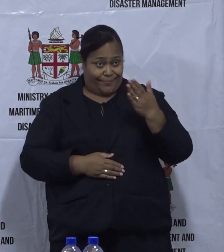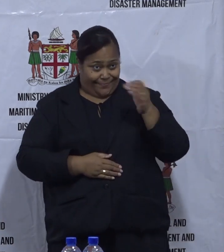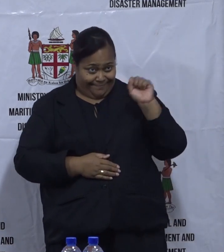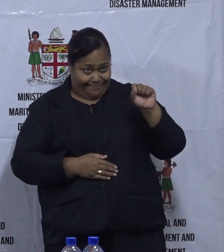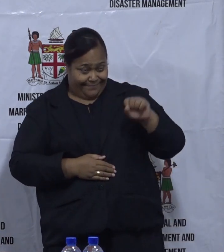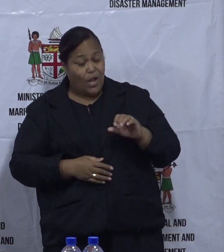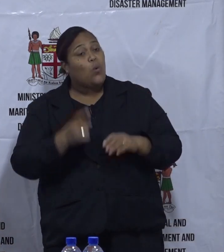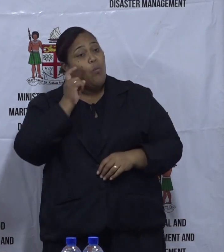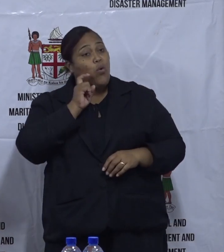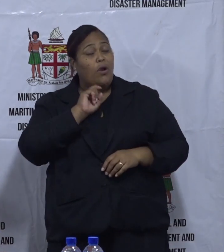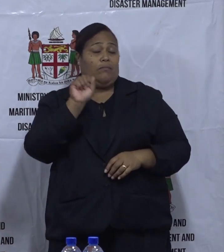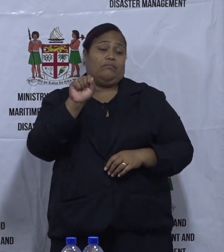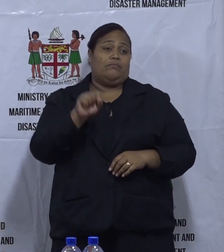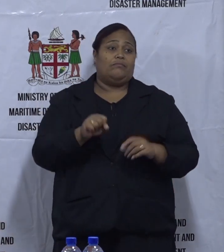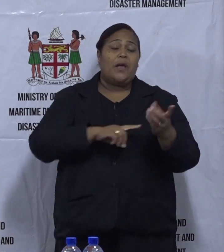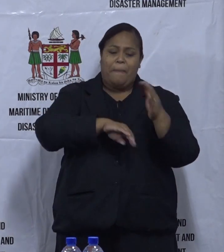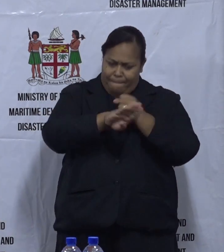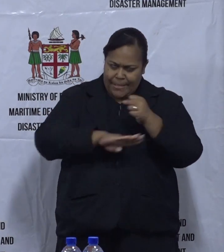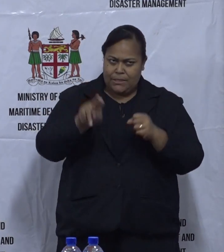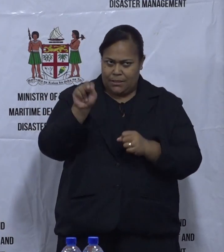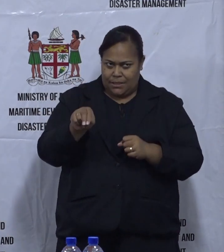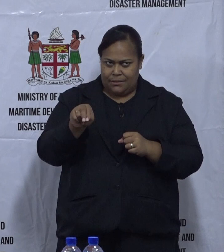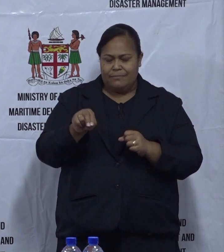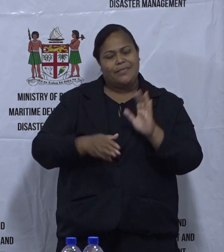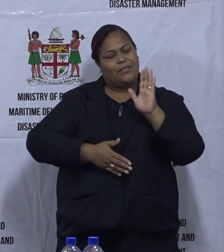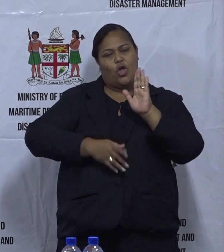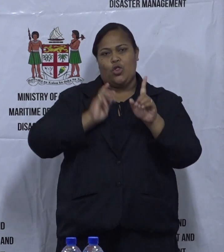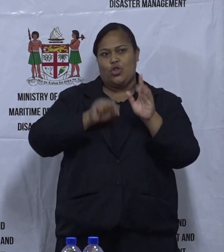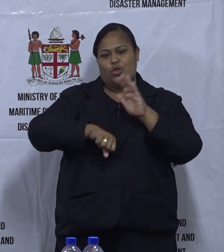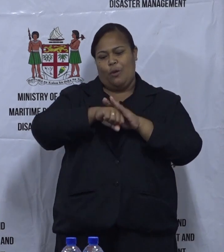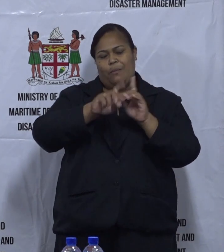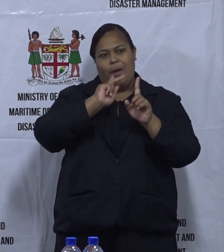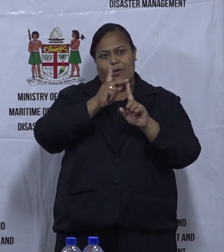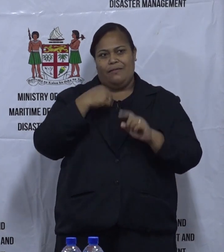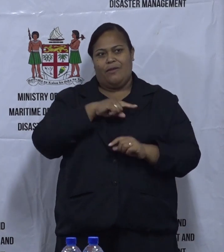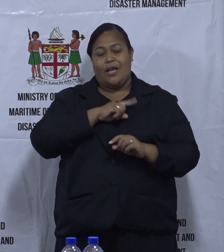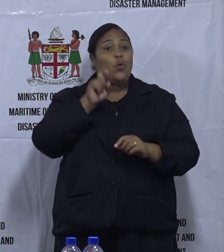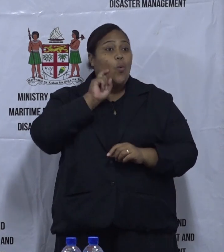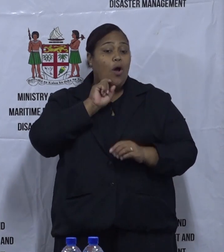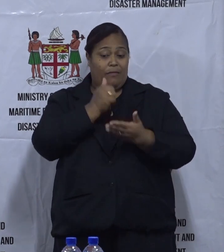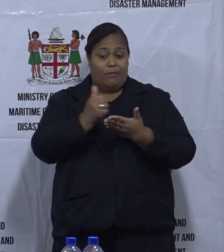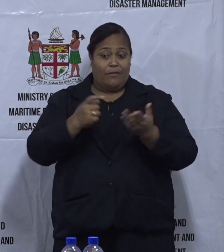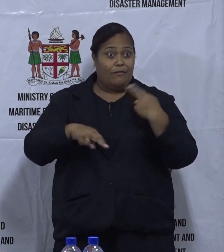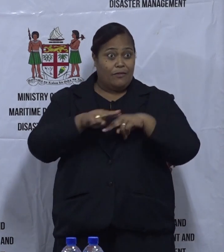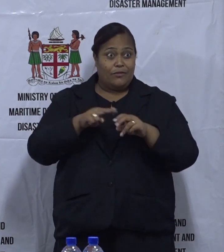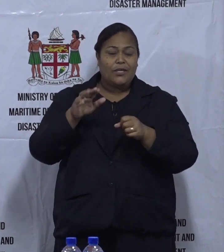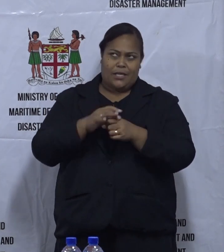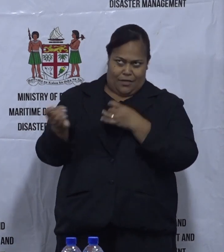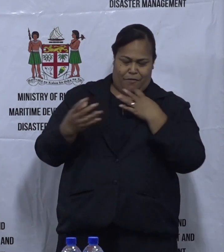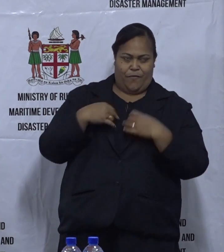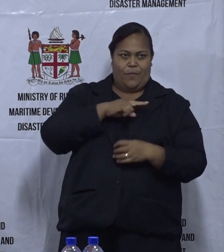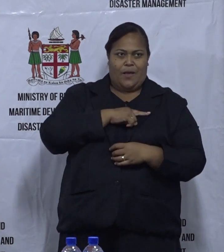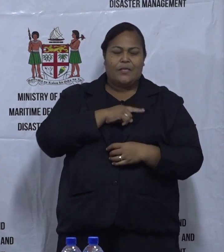definitely that's high in our priority list. Water Authority of Fiji is assuring us that they will